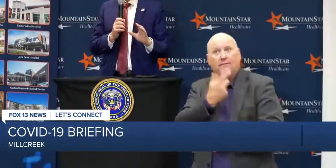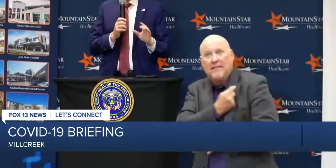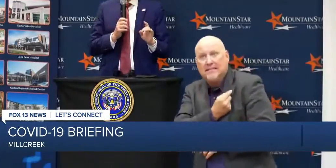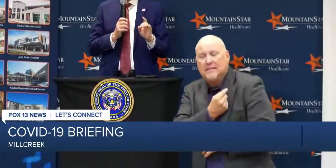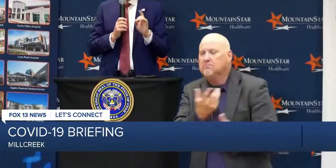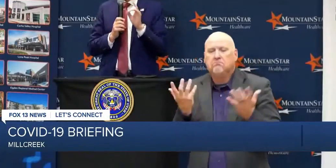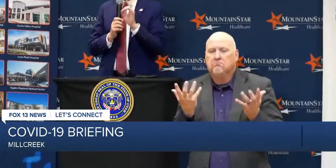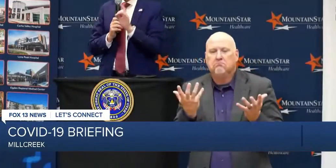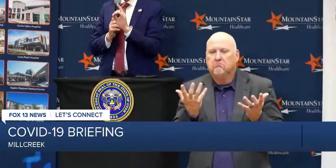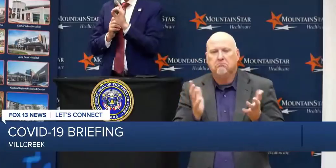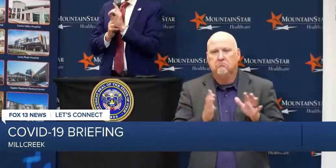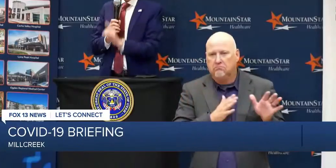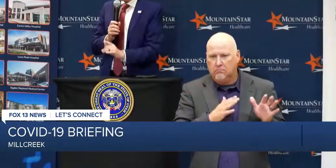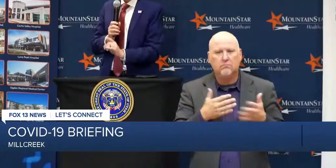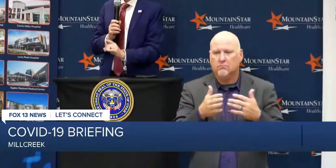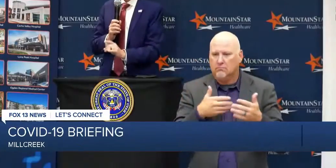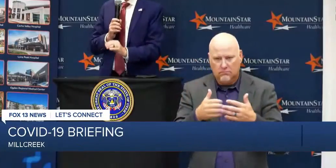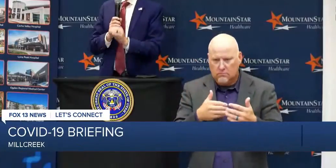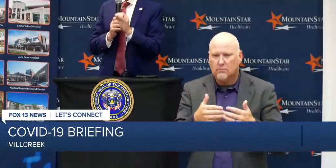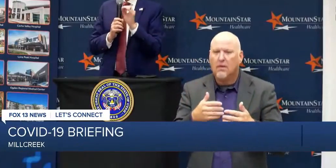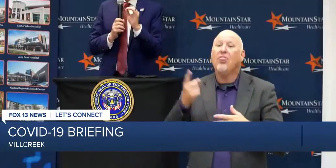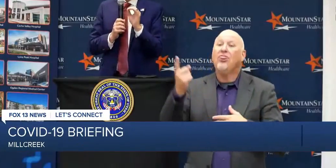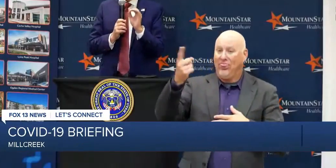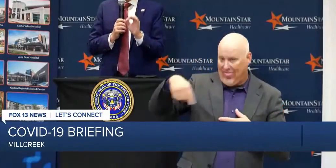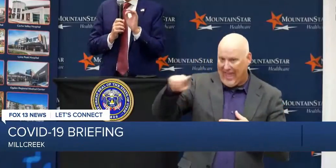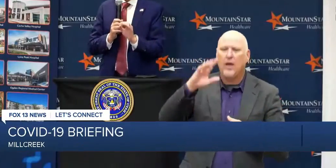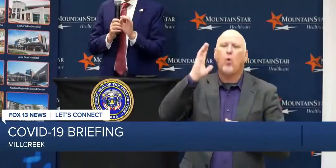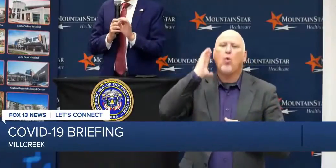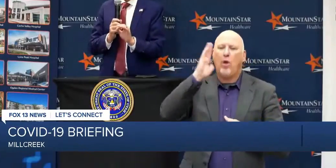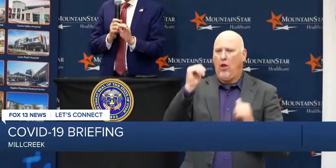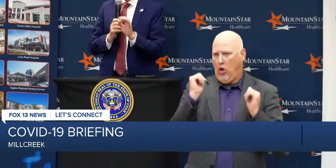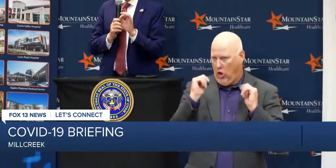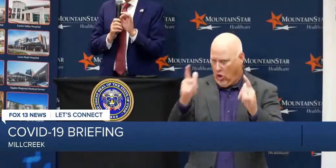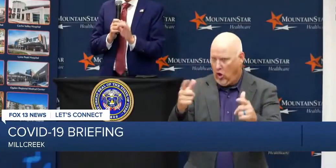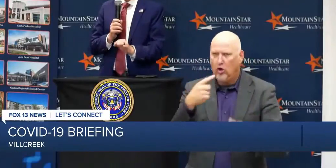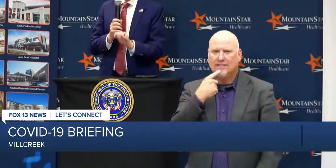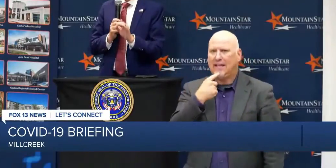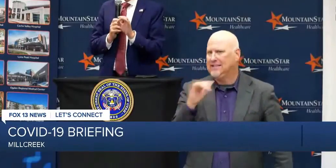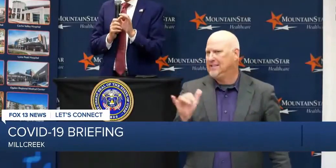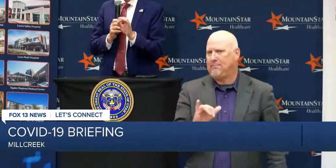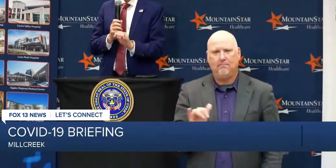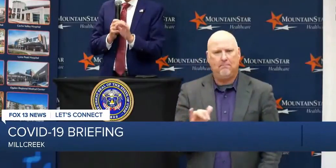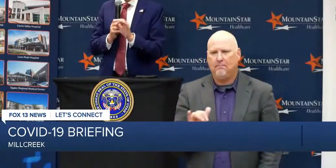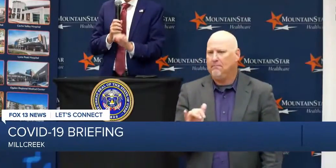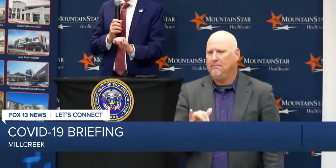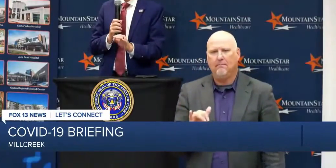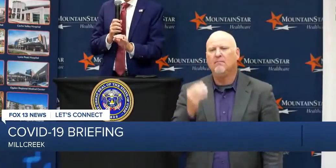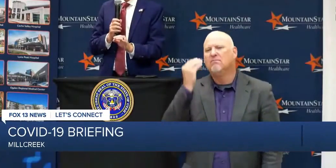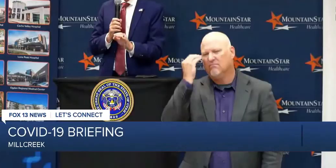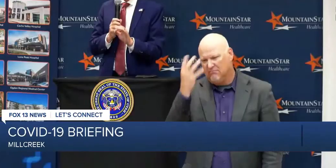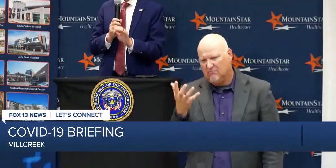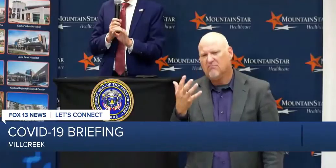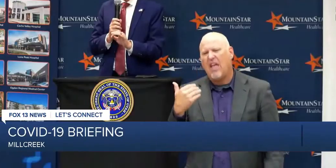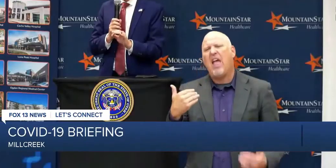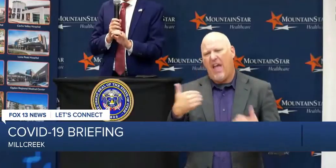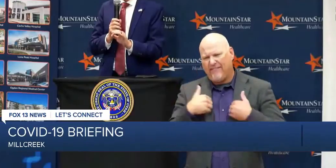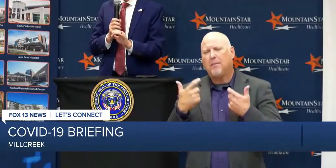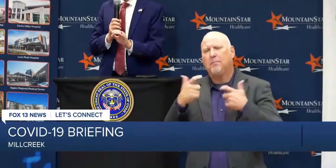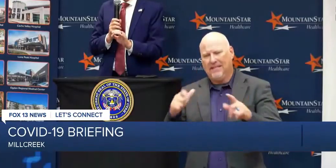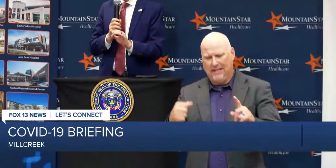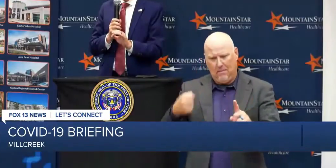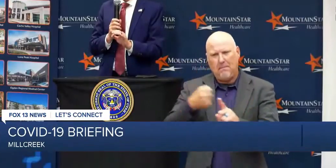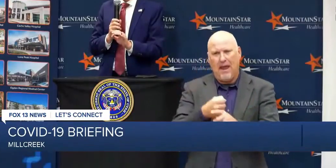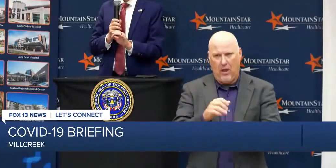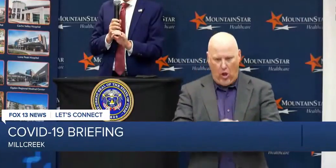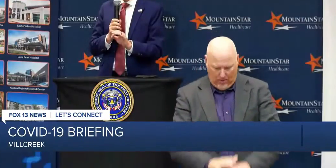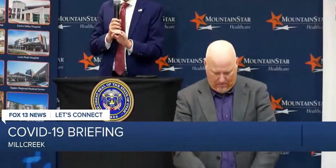even wanted some stronger measures, will tell you that there is an impact on the development of young children by wearing